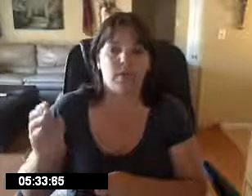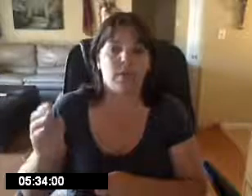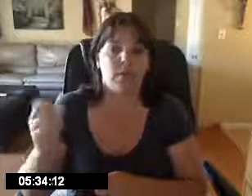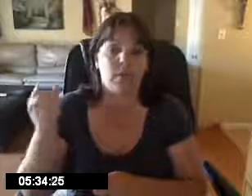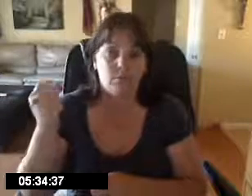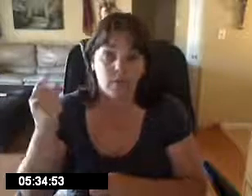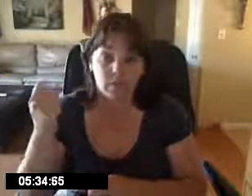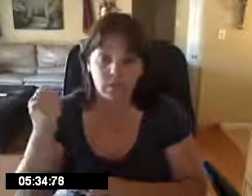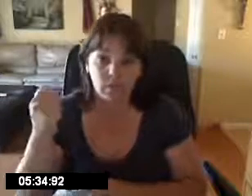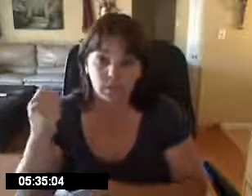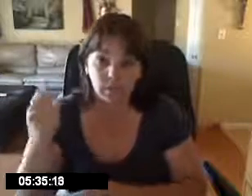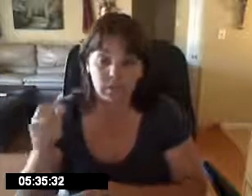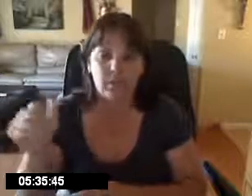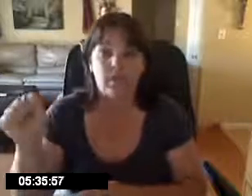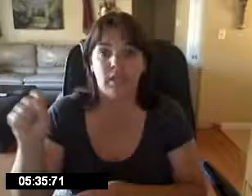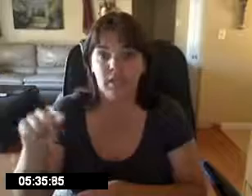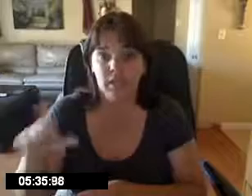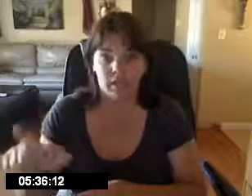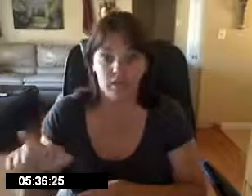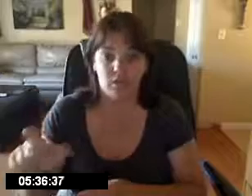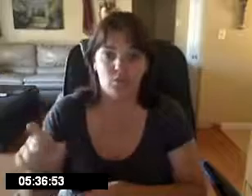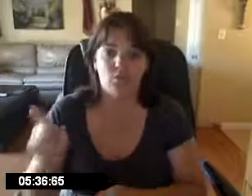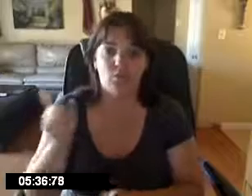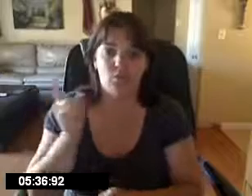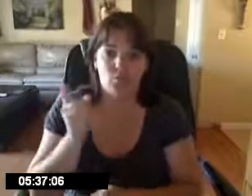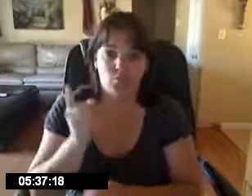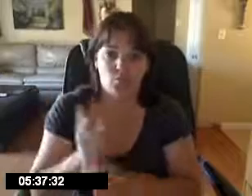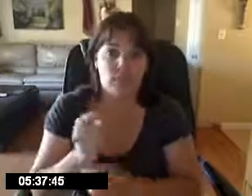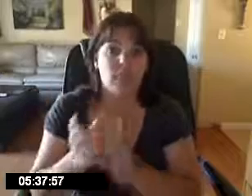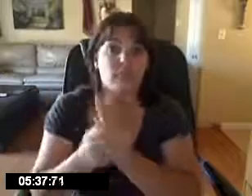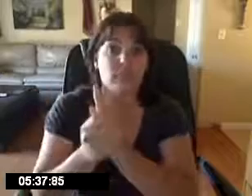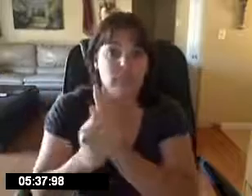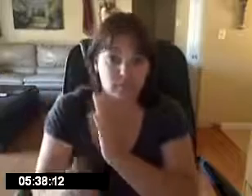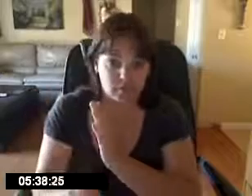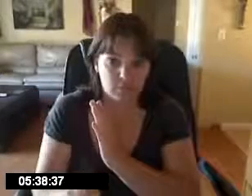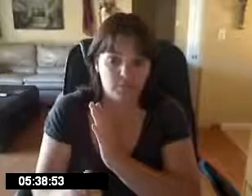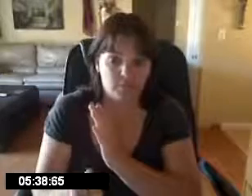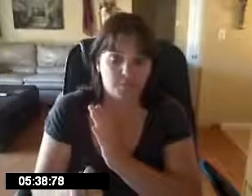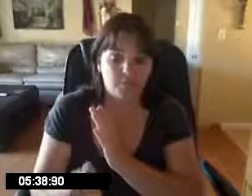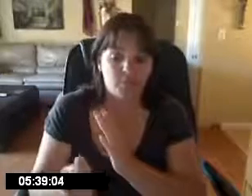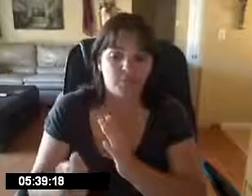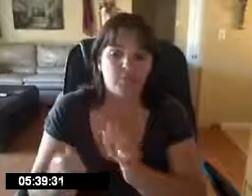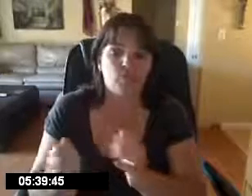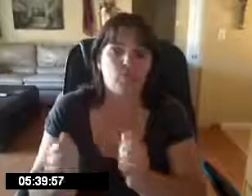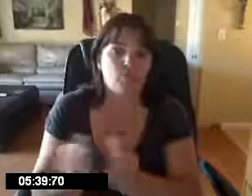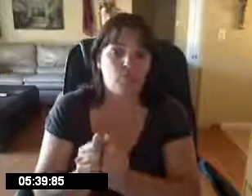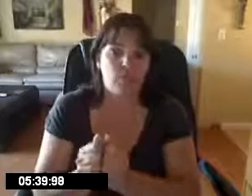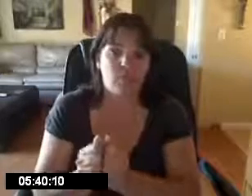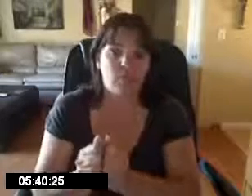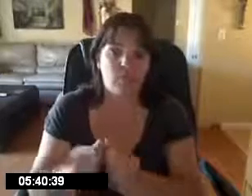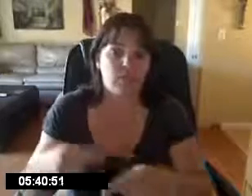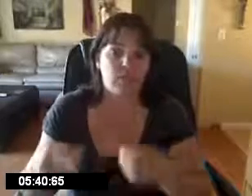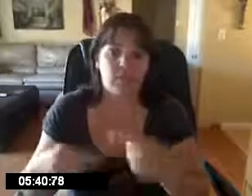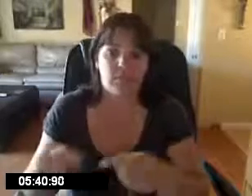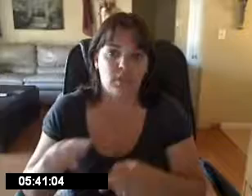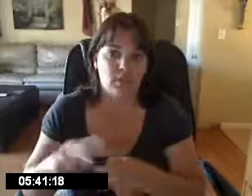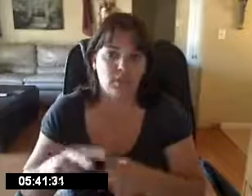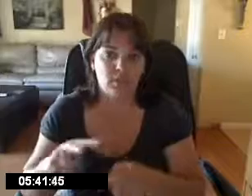during the interpreting task, including sign vocabulary, choice and sign modification to show variation in meaning